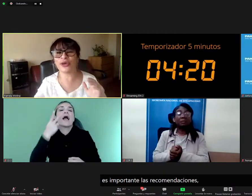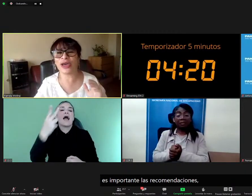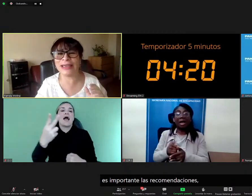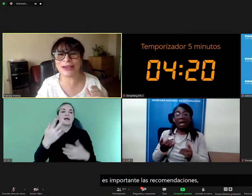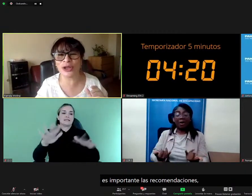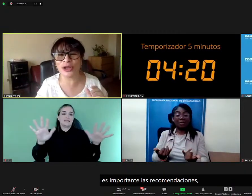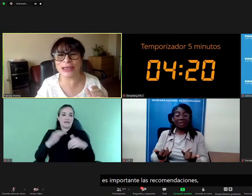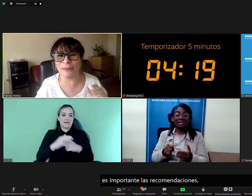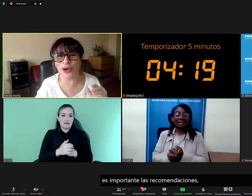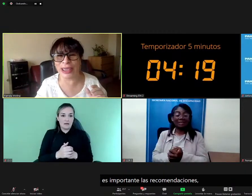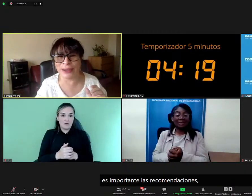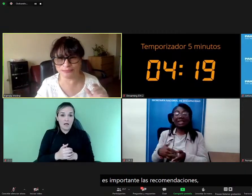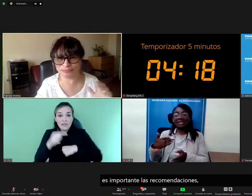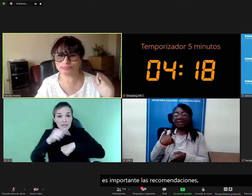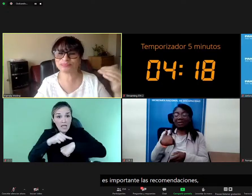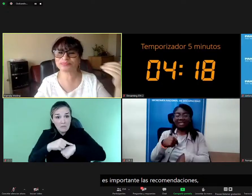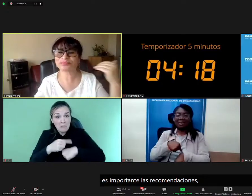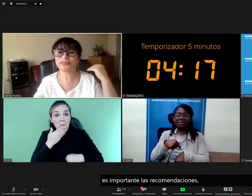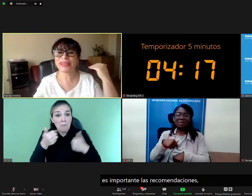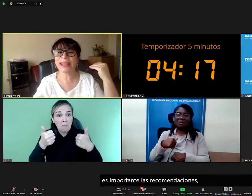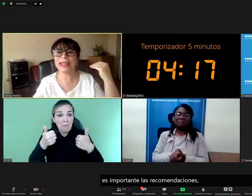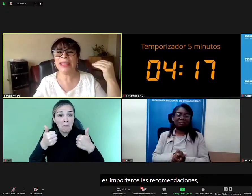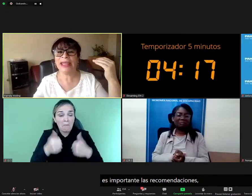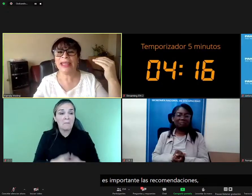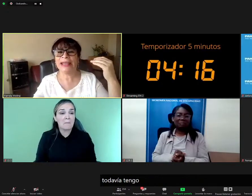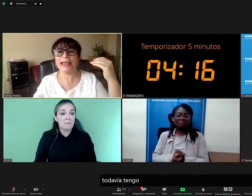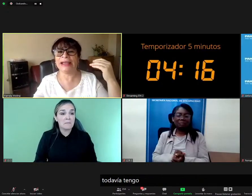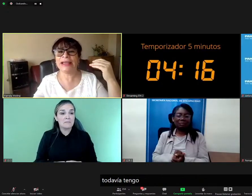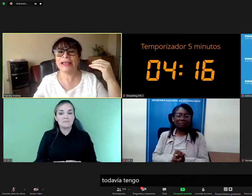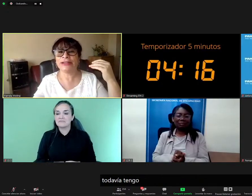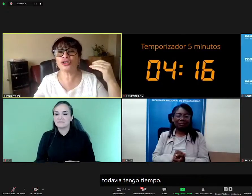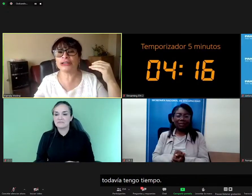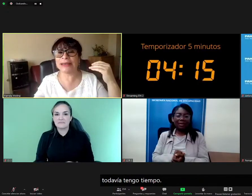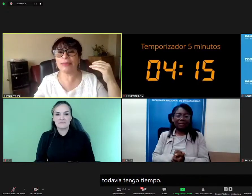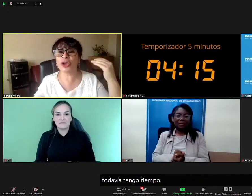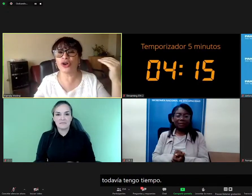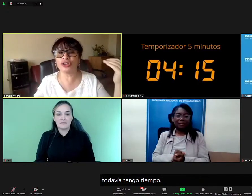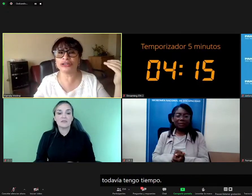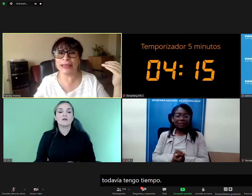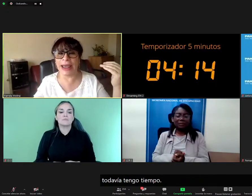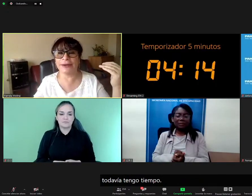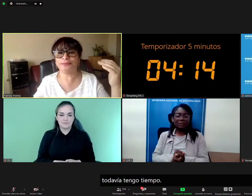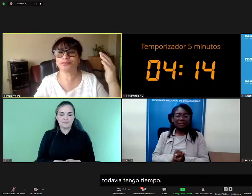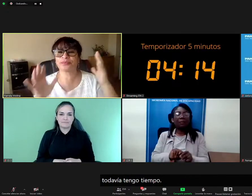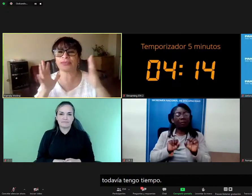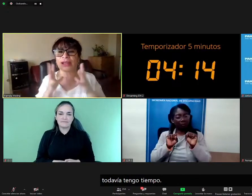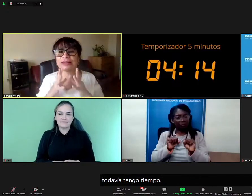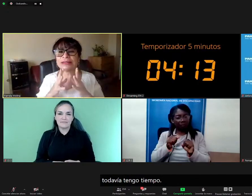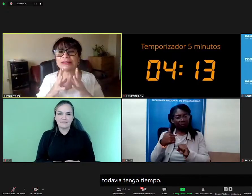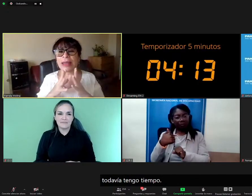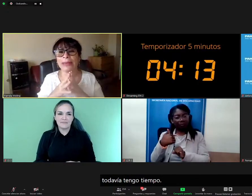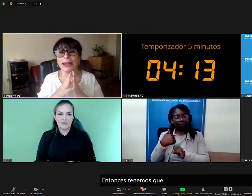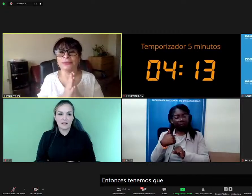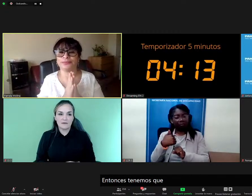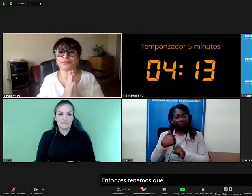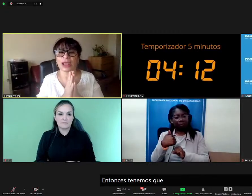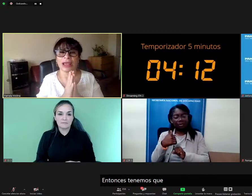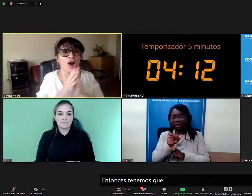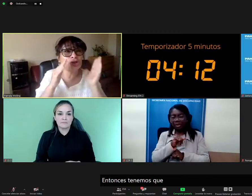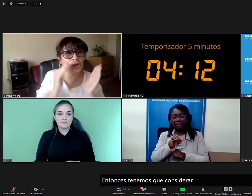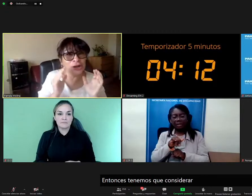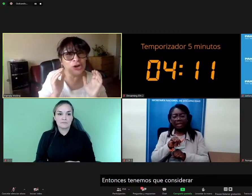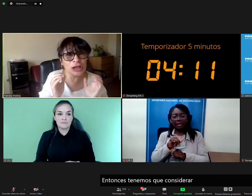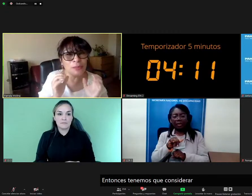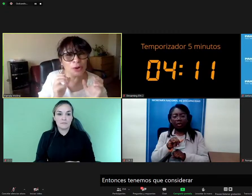but okay now i see it i still have some time okay so we need to consider